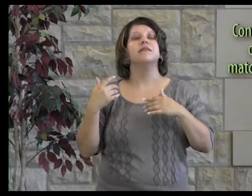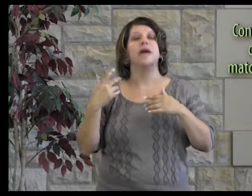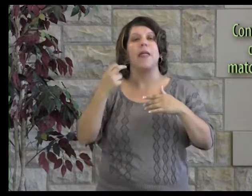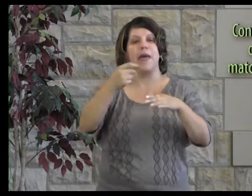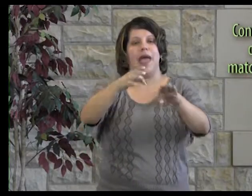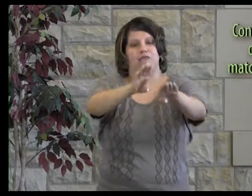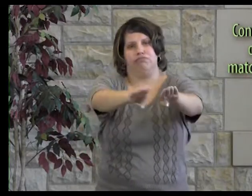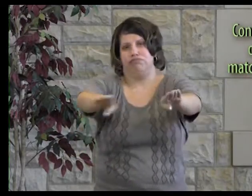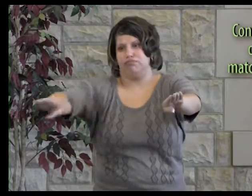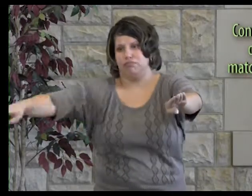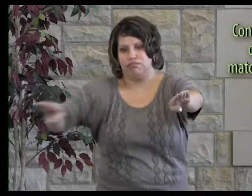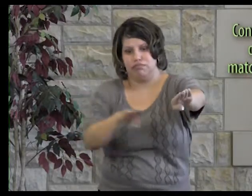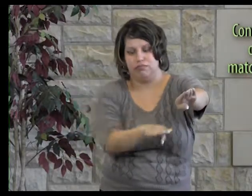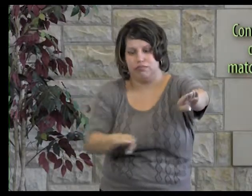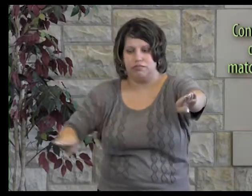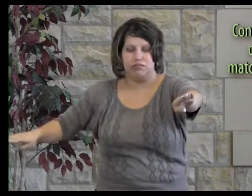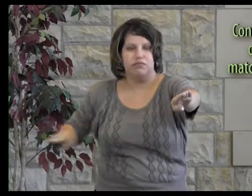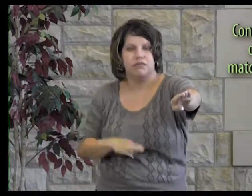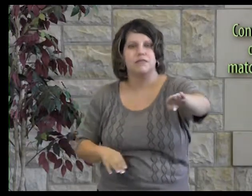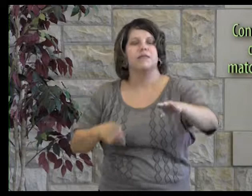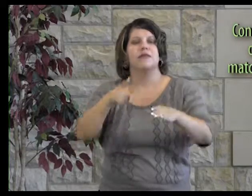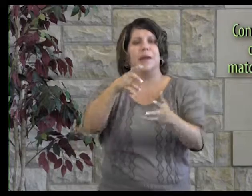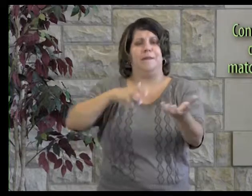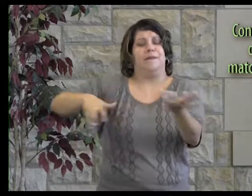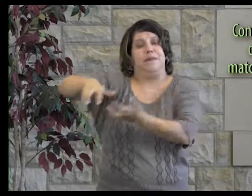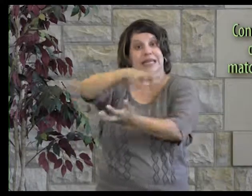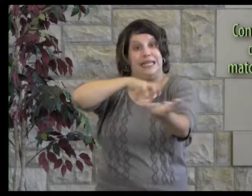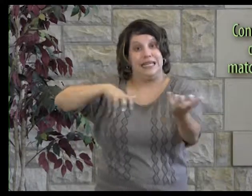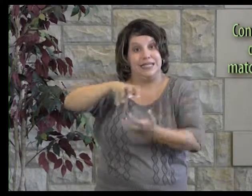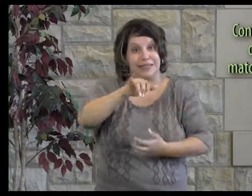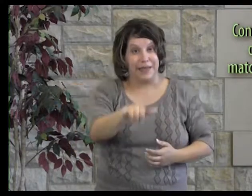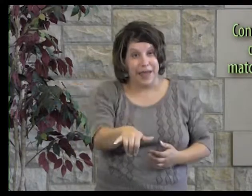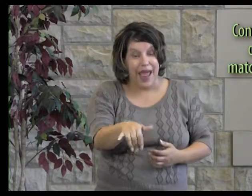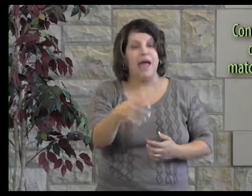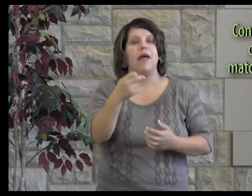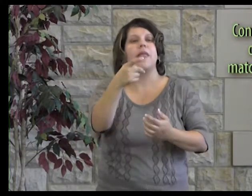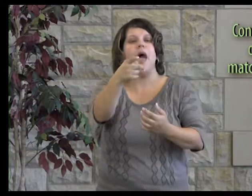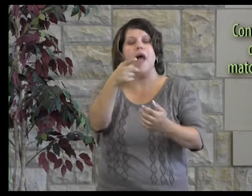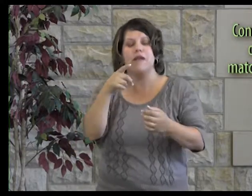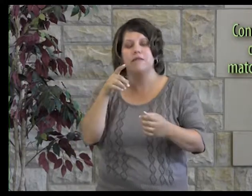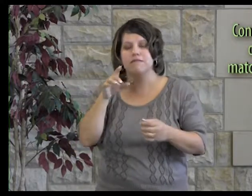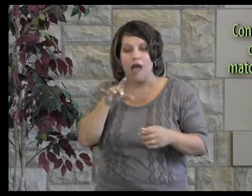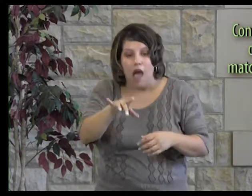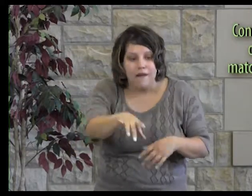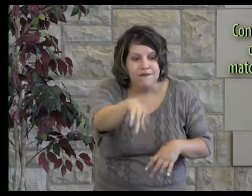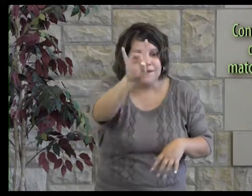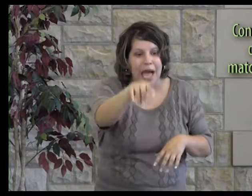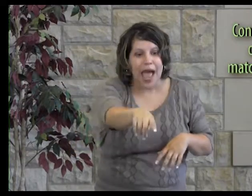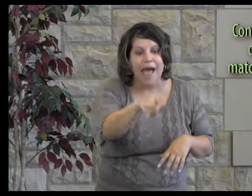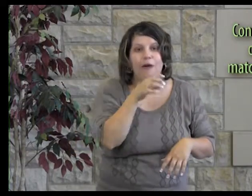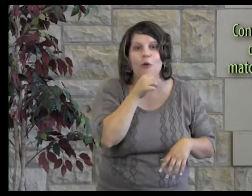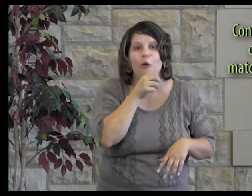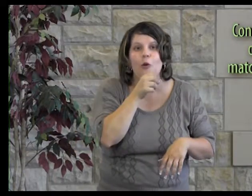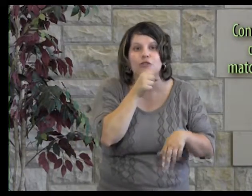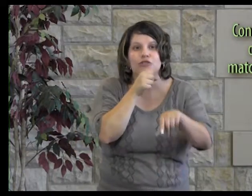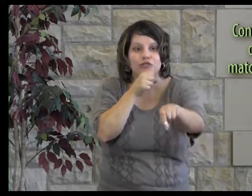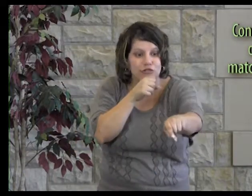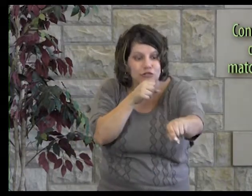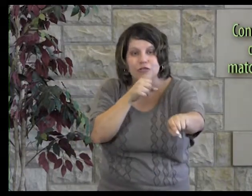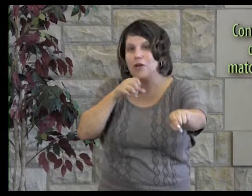copy of these pictures and lay them out and mix them up and then ask the child to find the